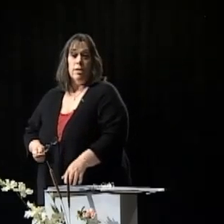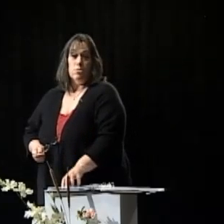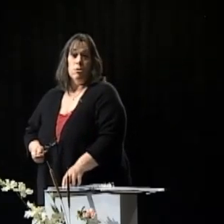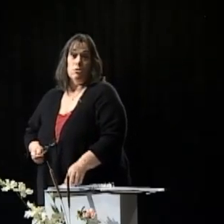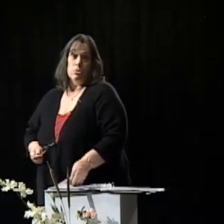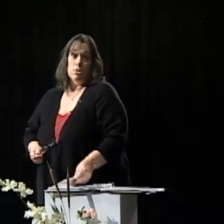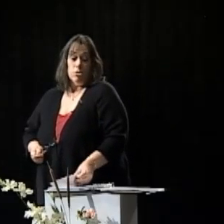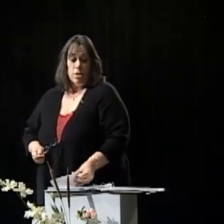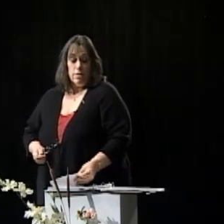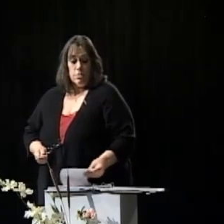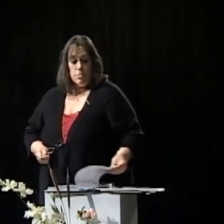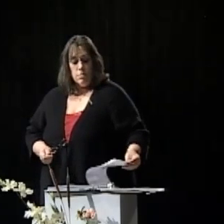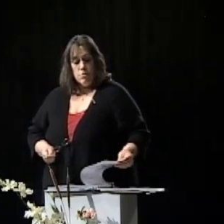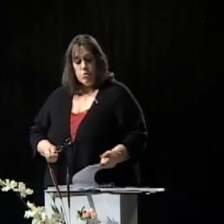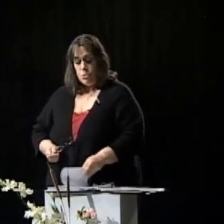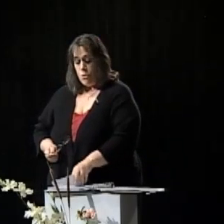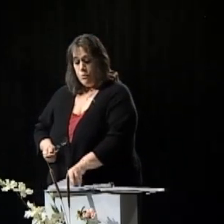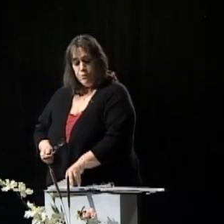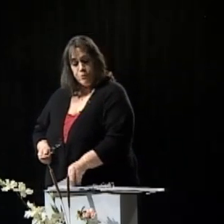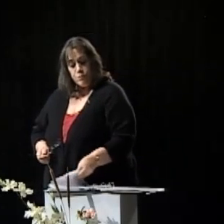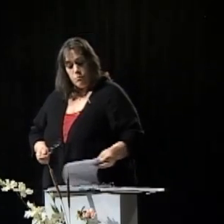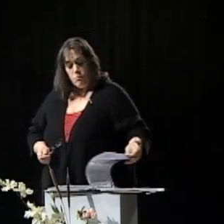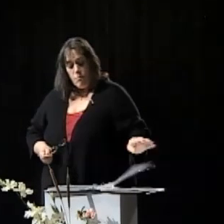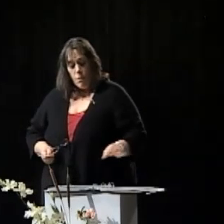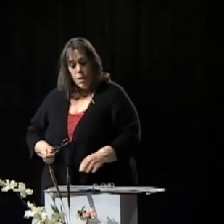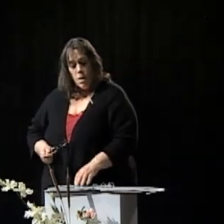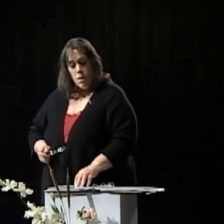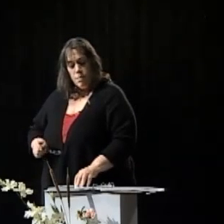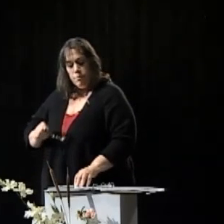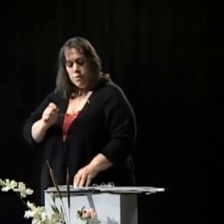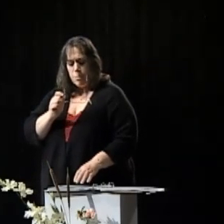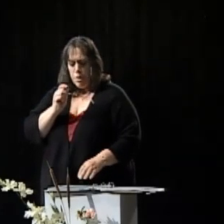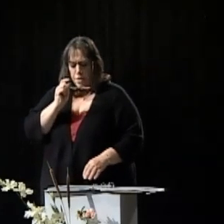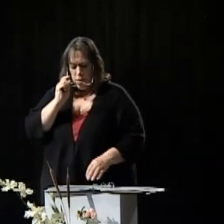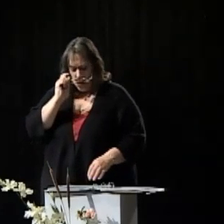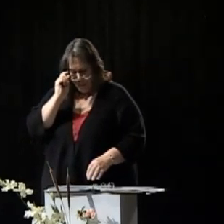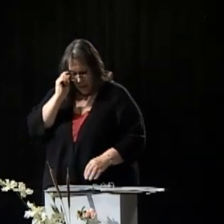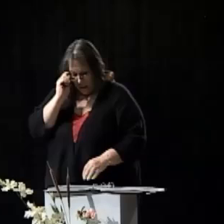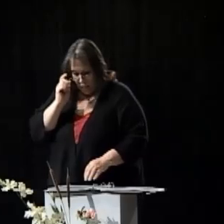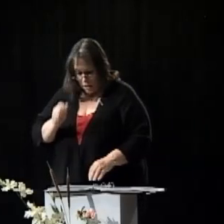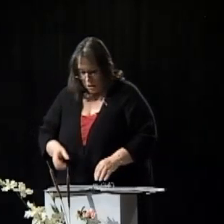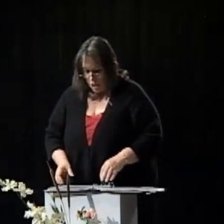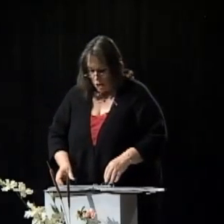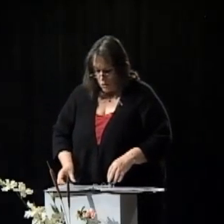when you're doing your signs. So some other things that you might need to know